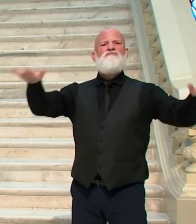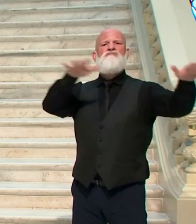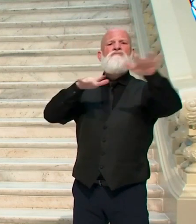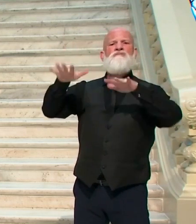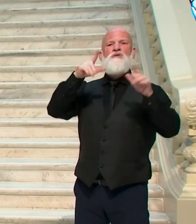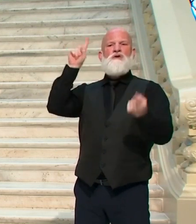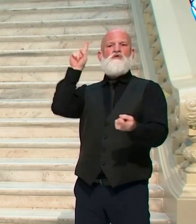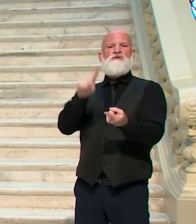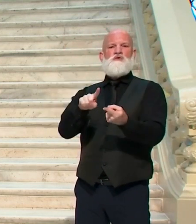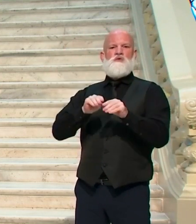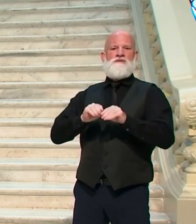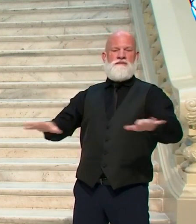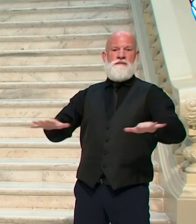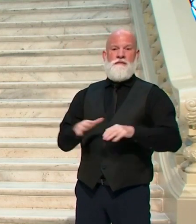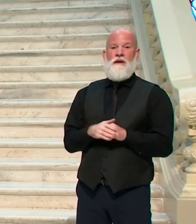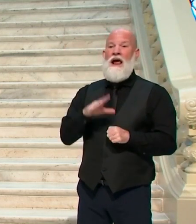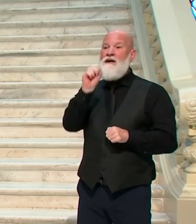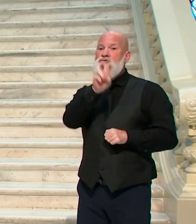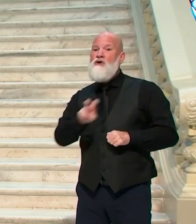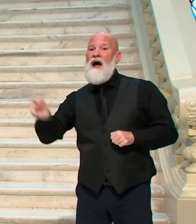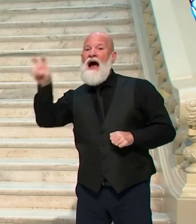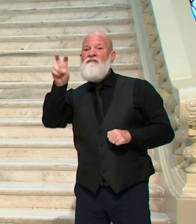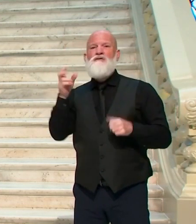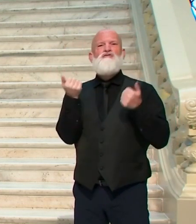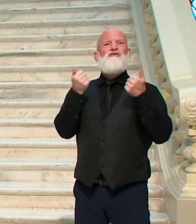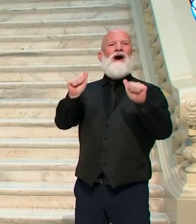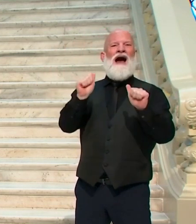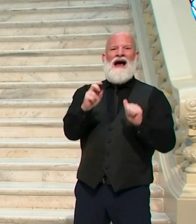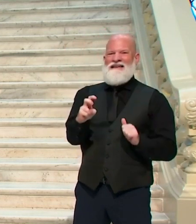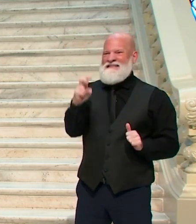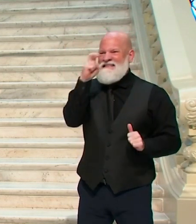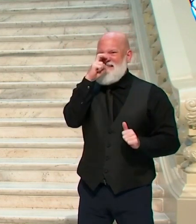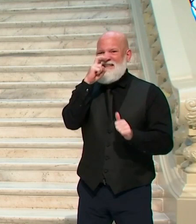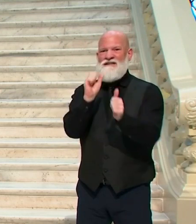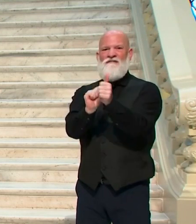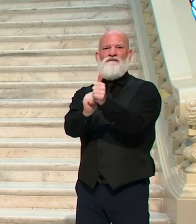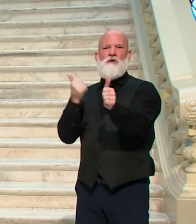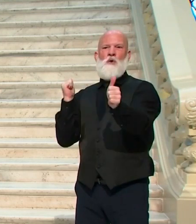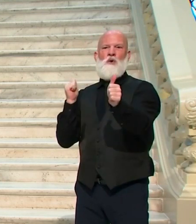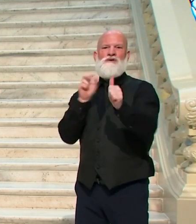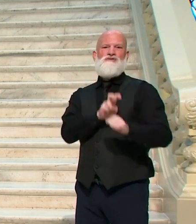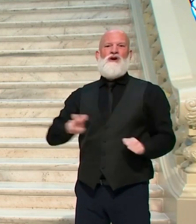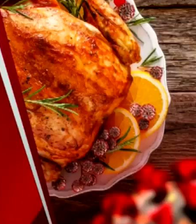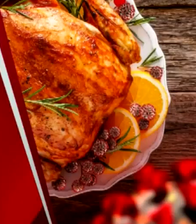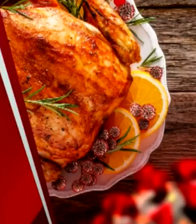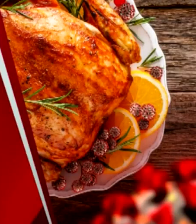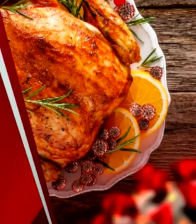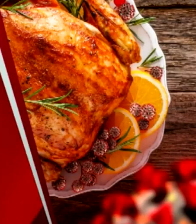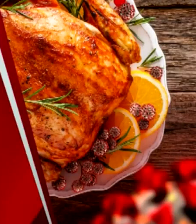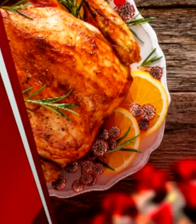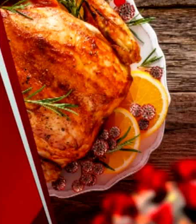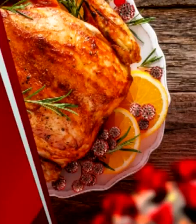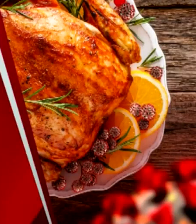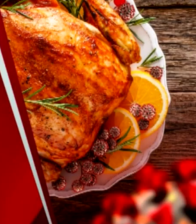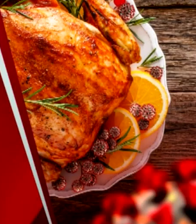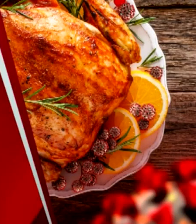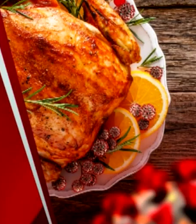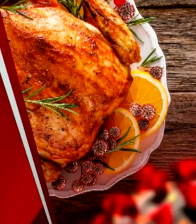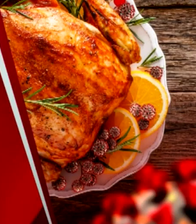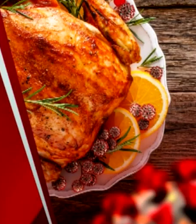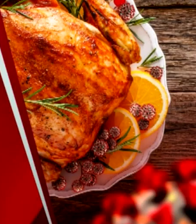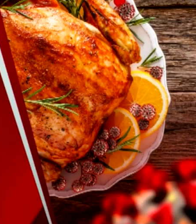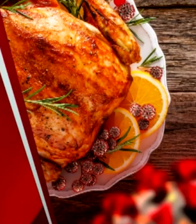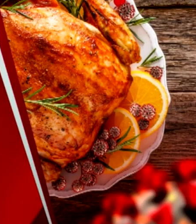extra steps to socially distance from those you don't regularly see. In addition, the governor asked everyone to follow four simple safety